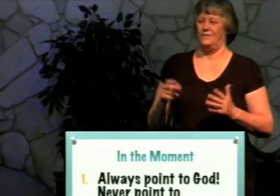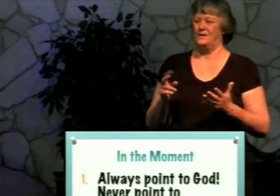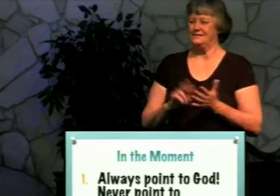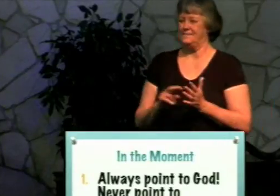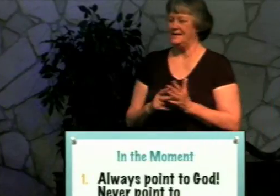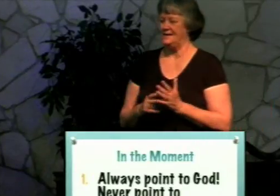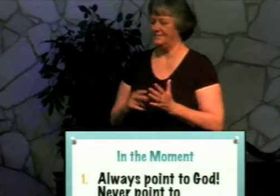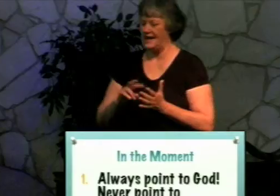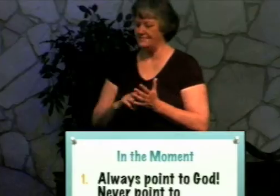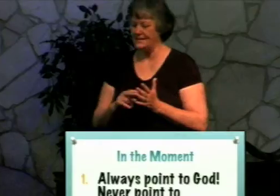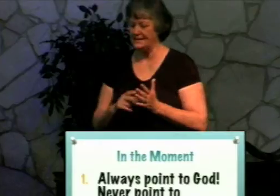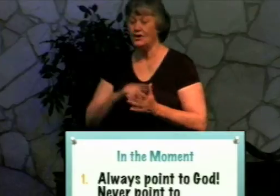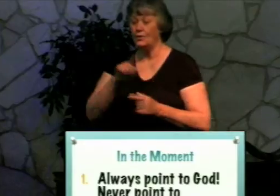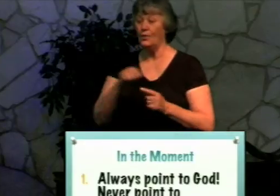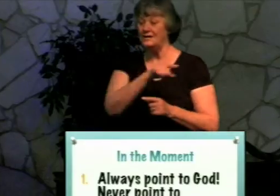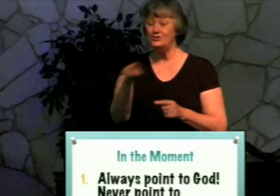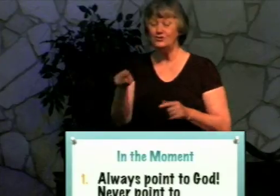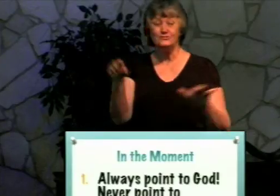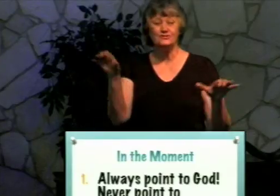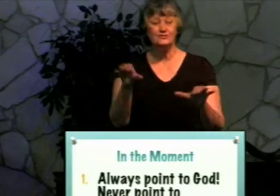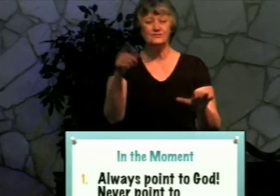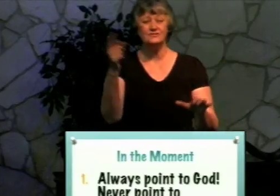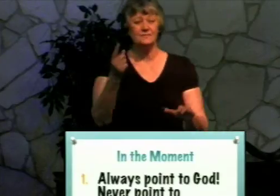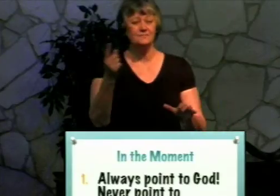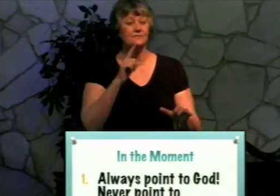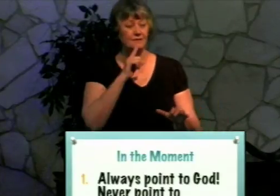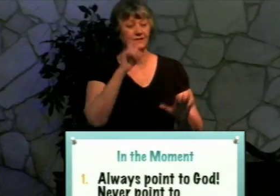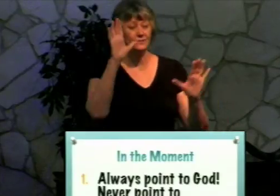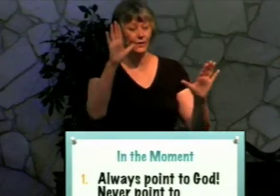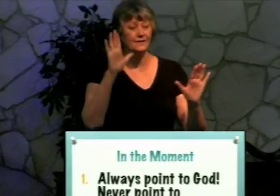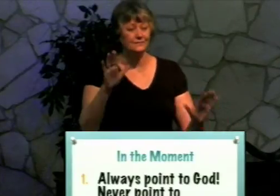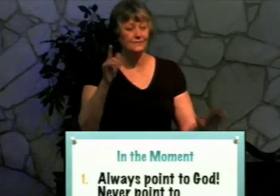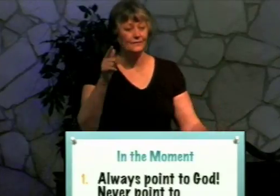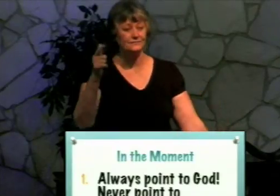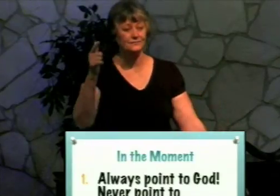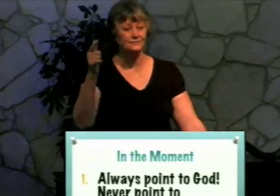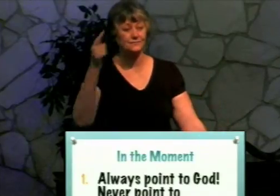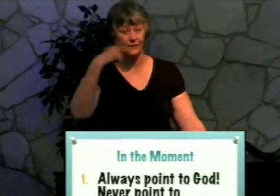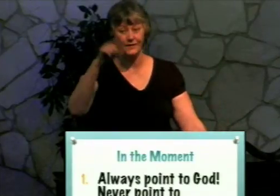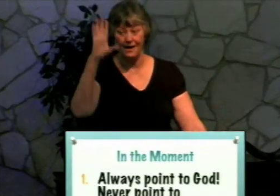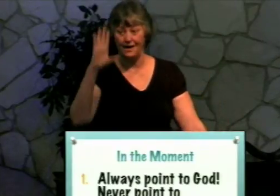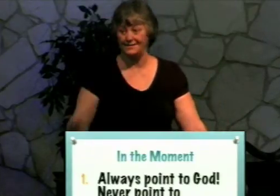What does that mean? That means when you do something really wonderful for God,